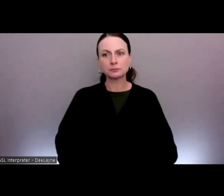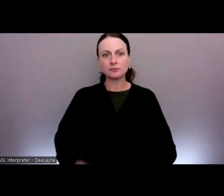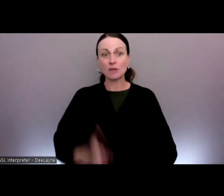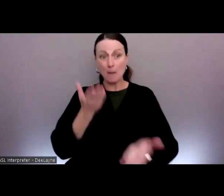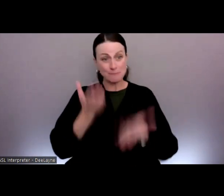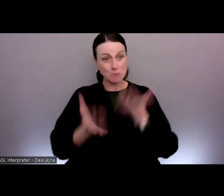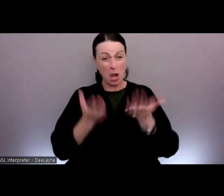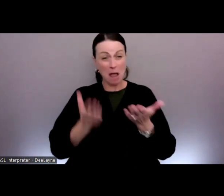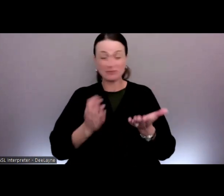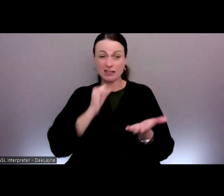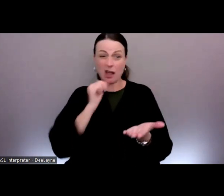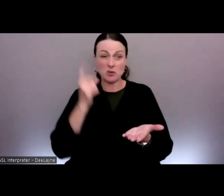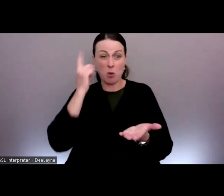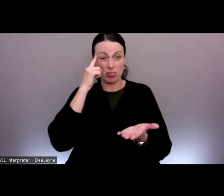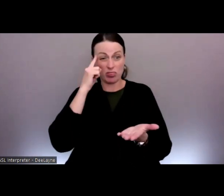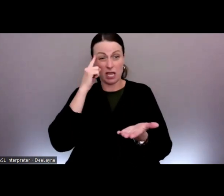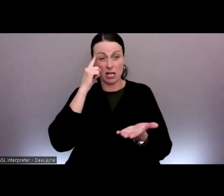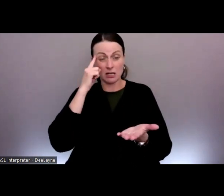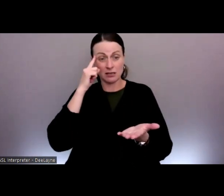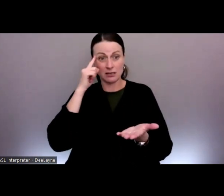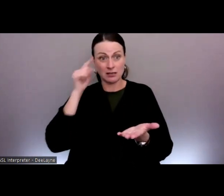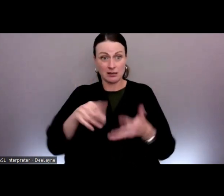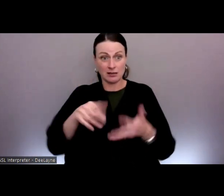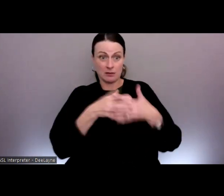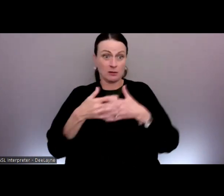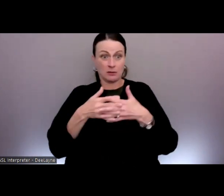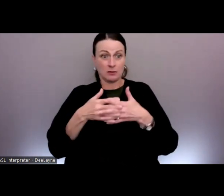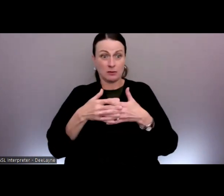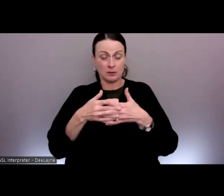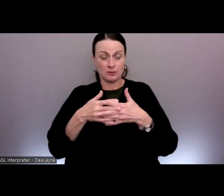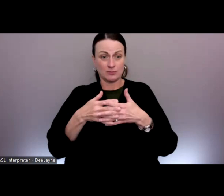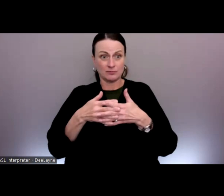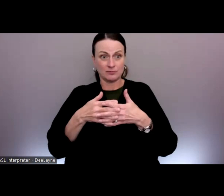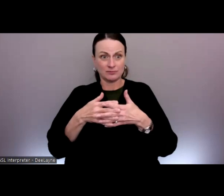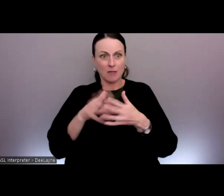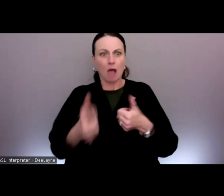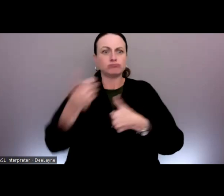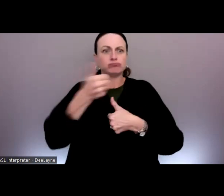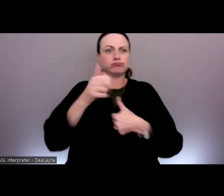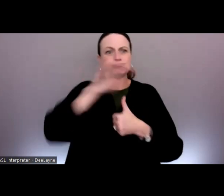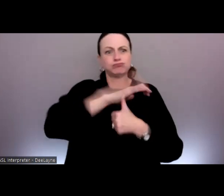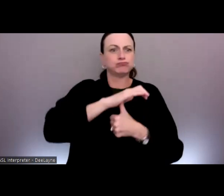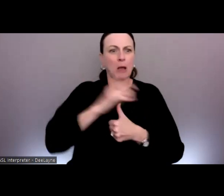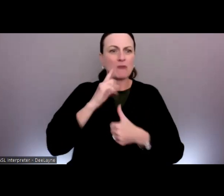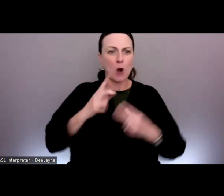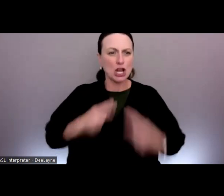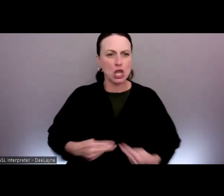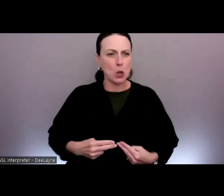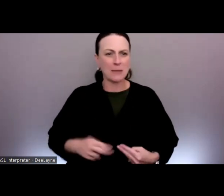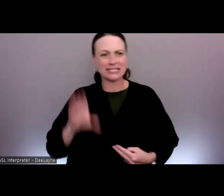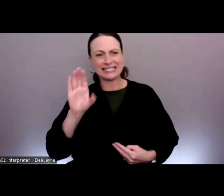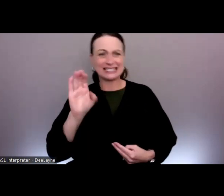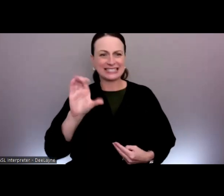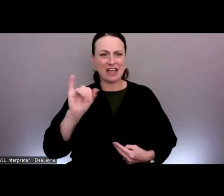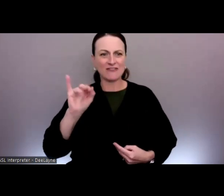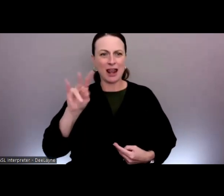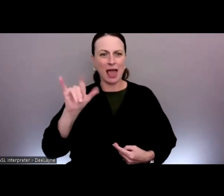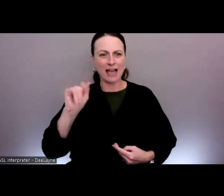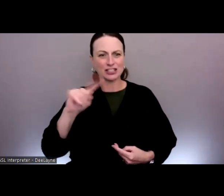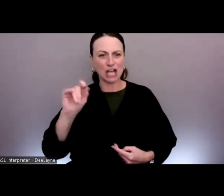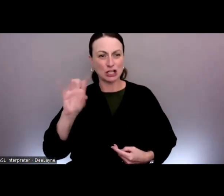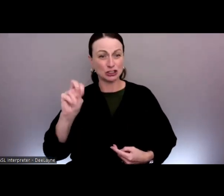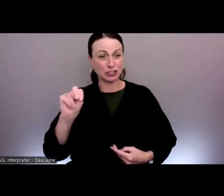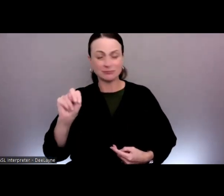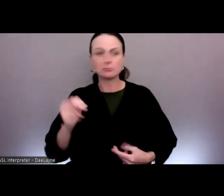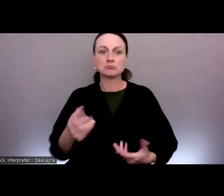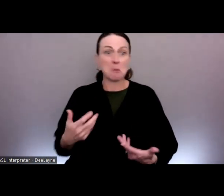I don't think that this republic is a summit of human civilization. Perhaps I don't want to become like